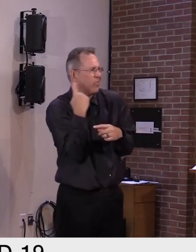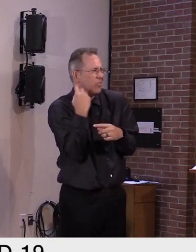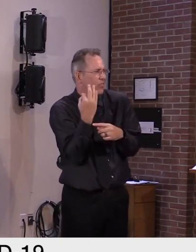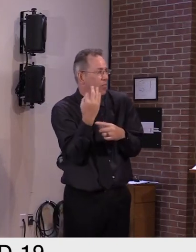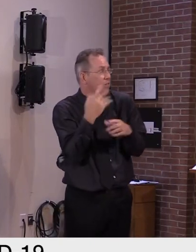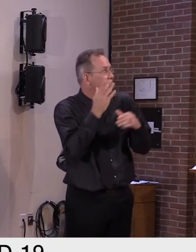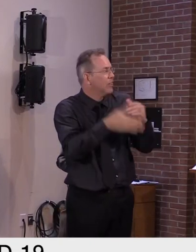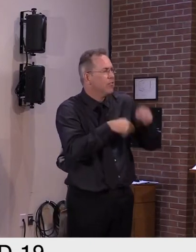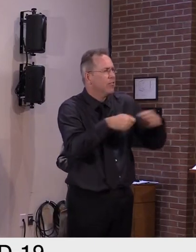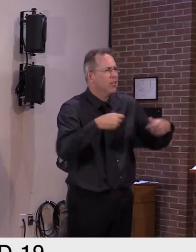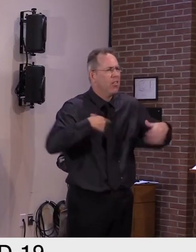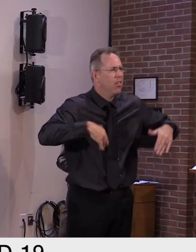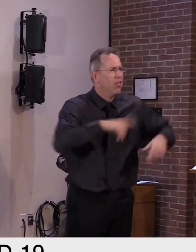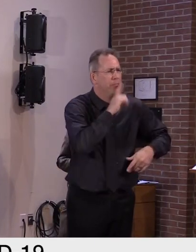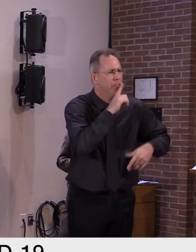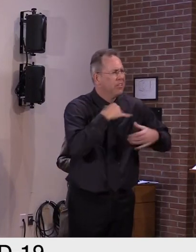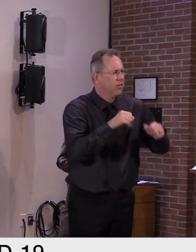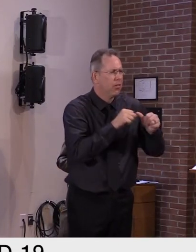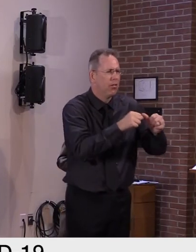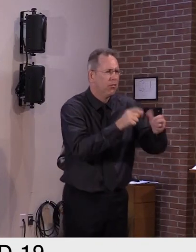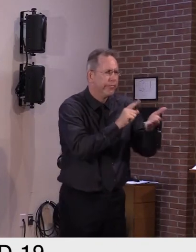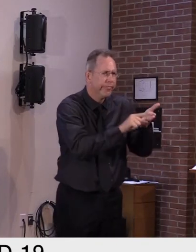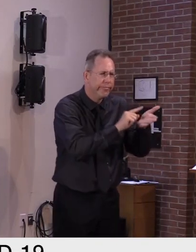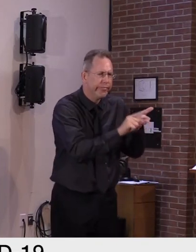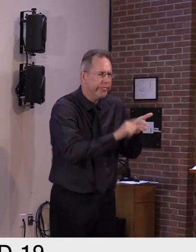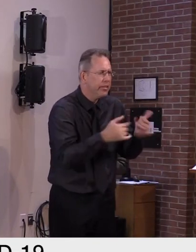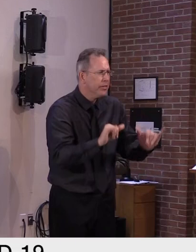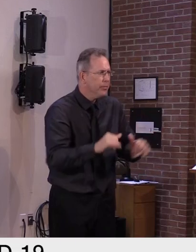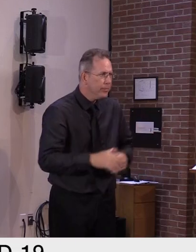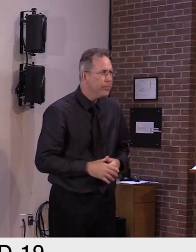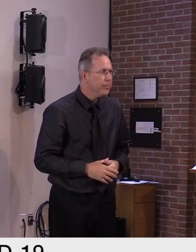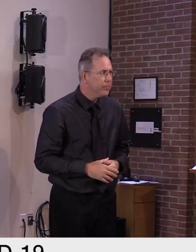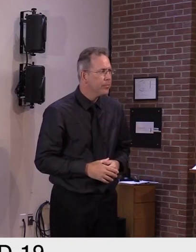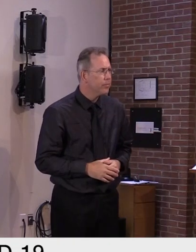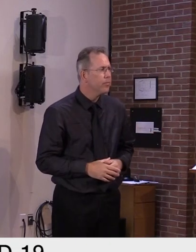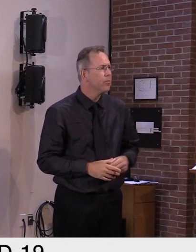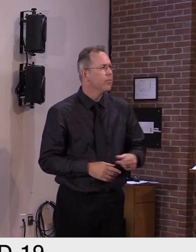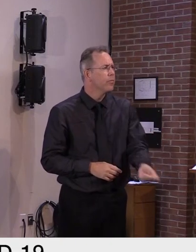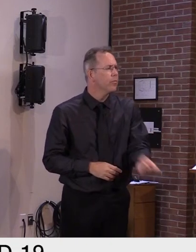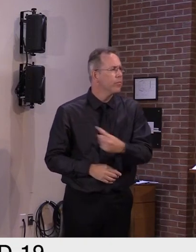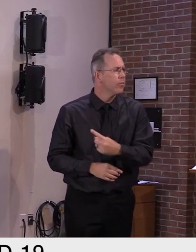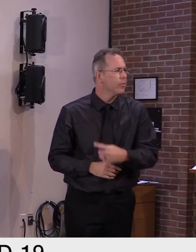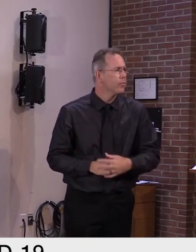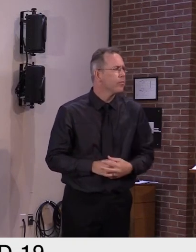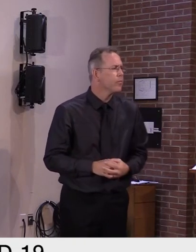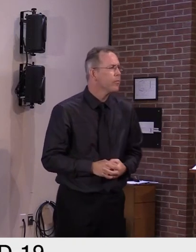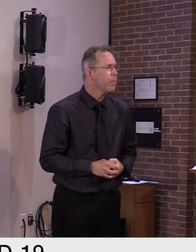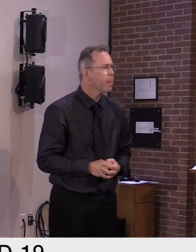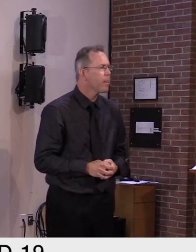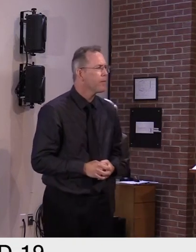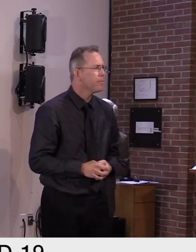And you said that there's a high school and an elementary school connected to this. Can you say what those schools are or where they are?